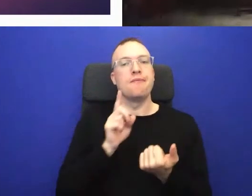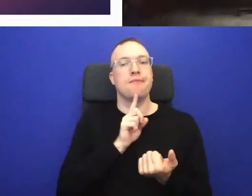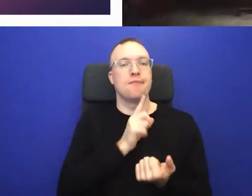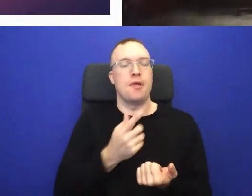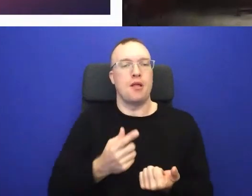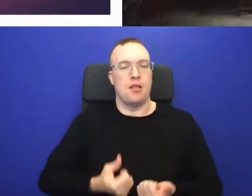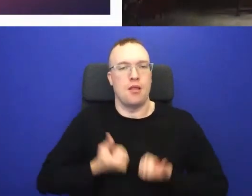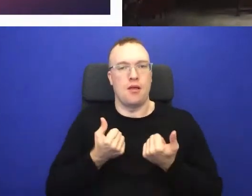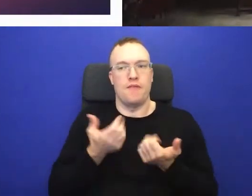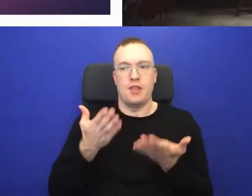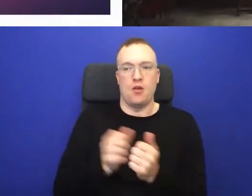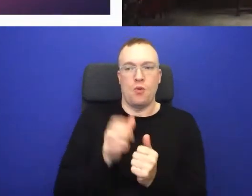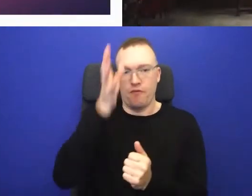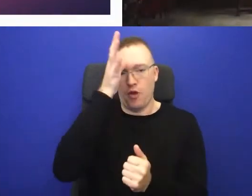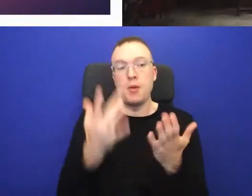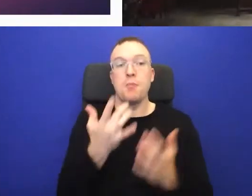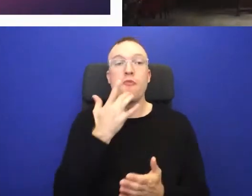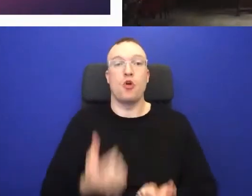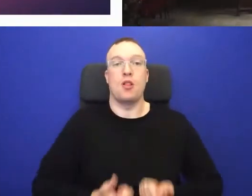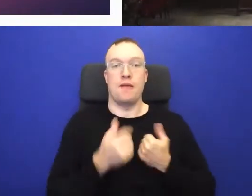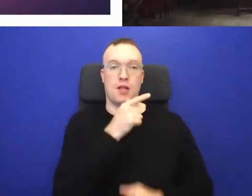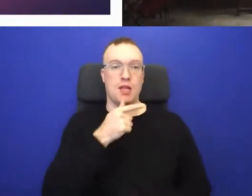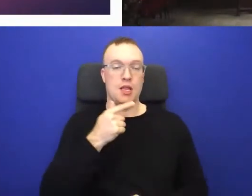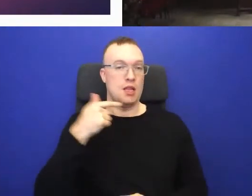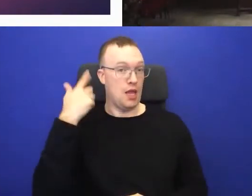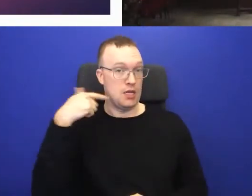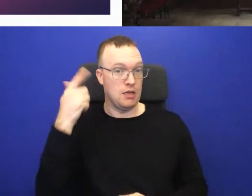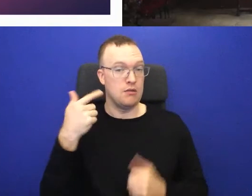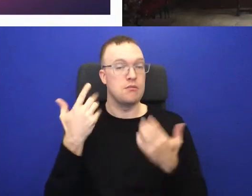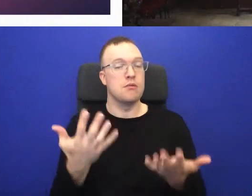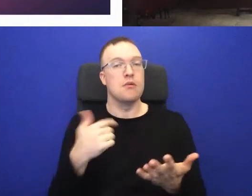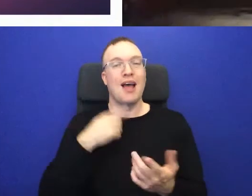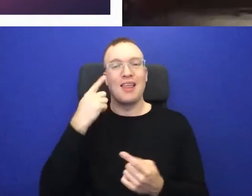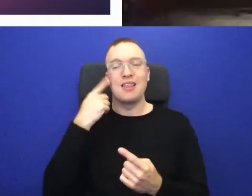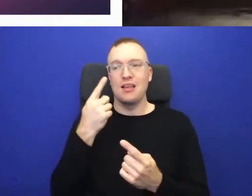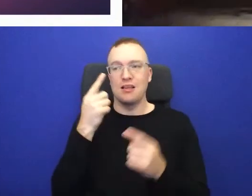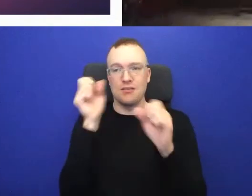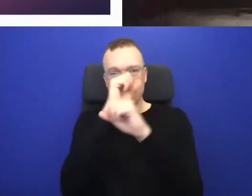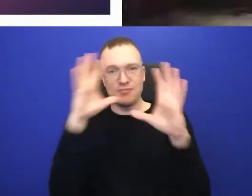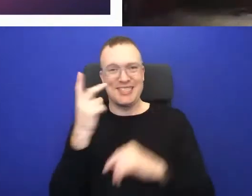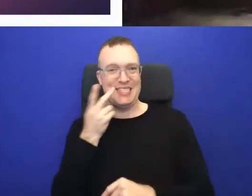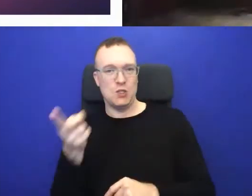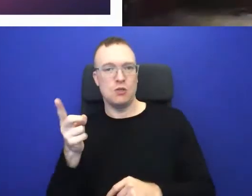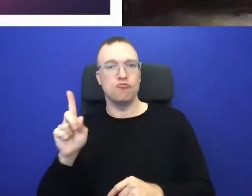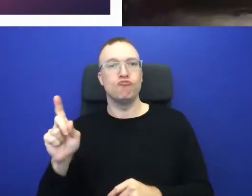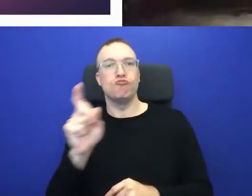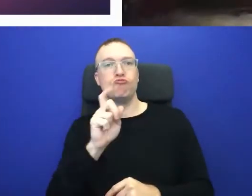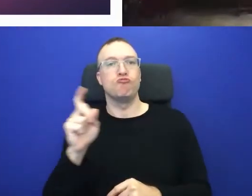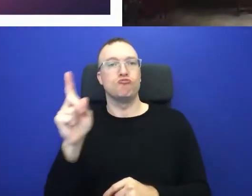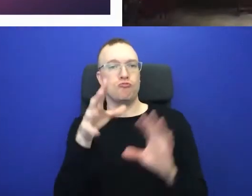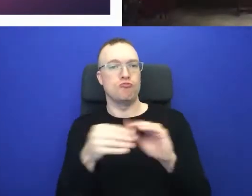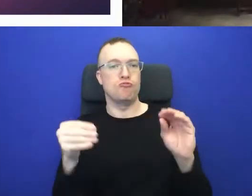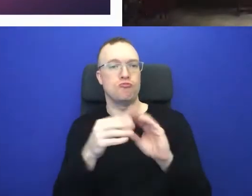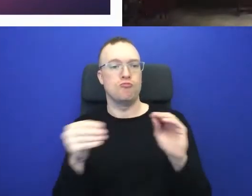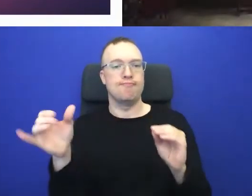father when she would have preferred to live in London. And so I think the vision of the Grey Lady wandering the pastures of the castle might be a sort